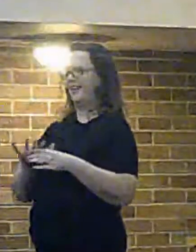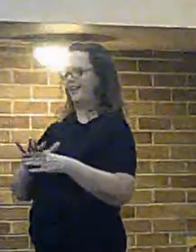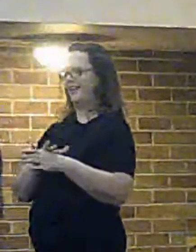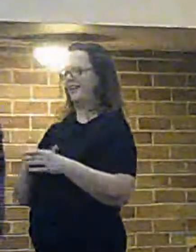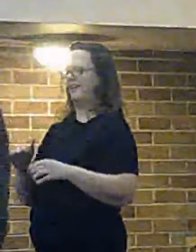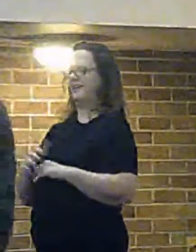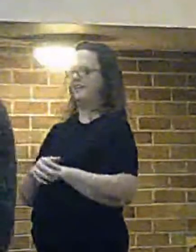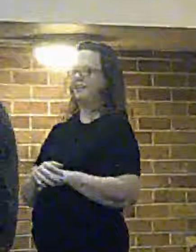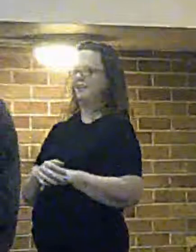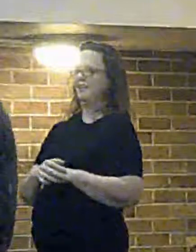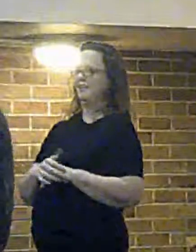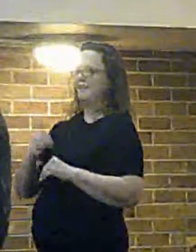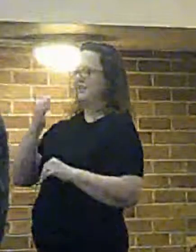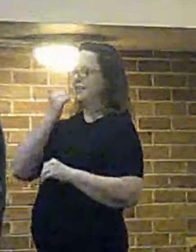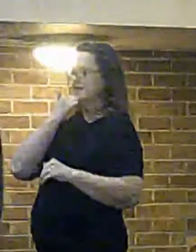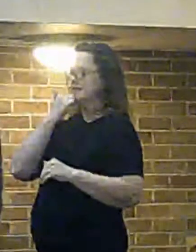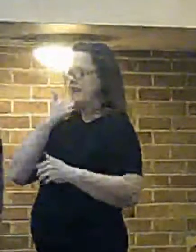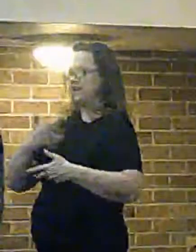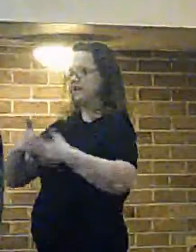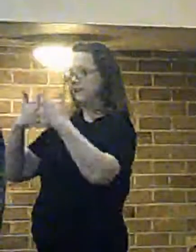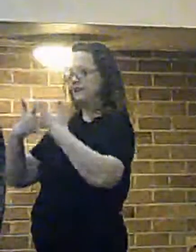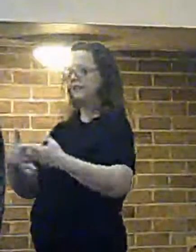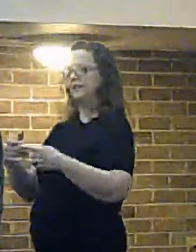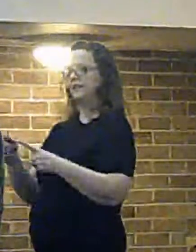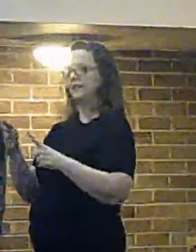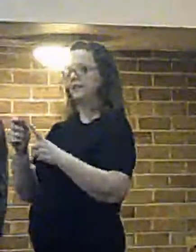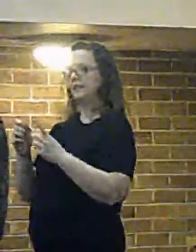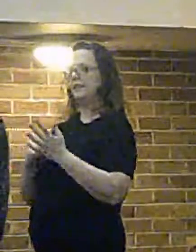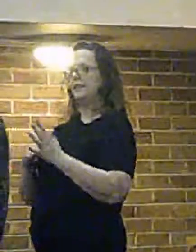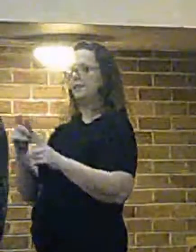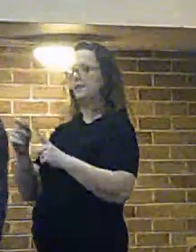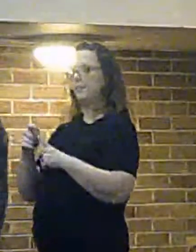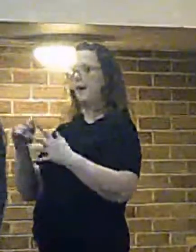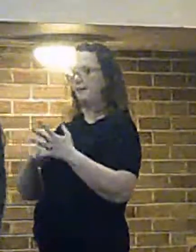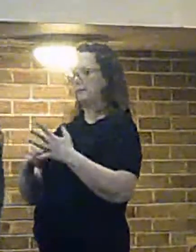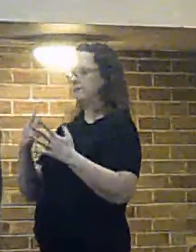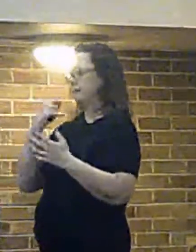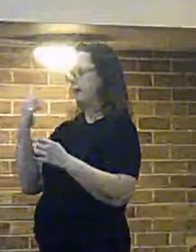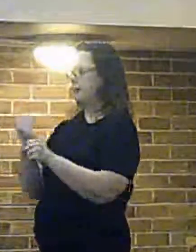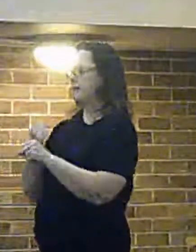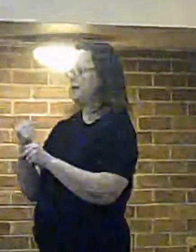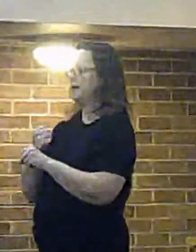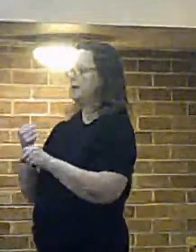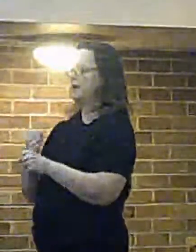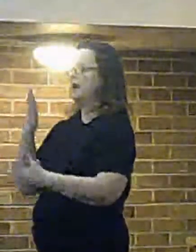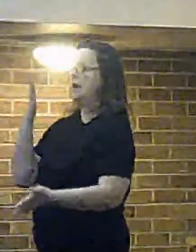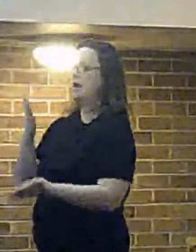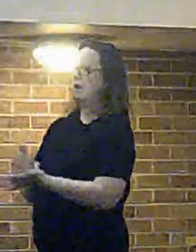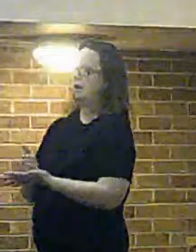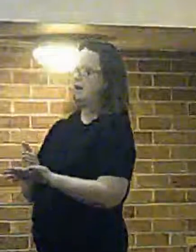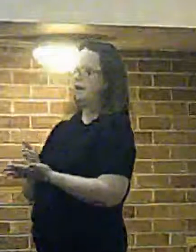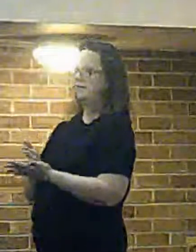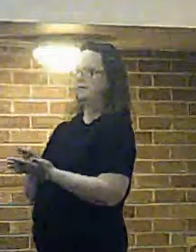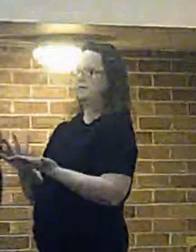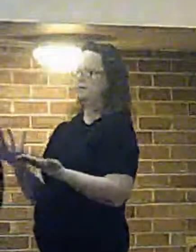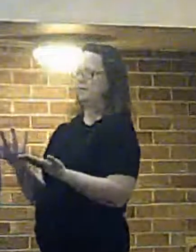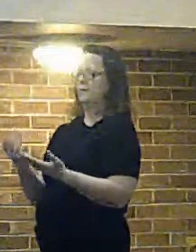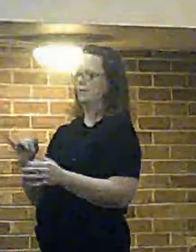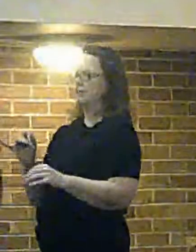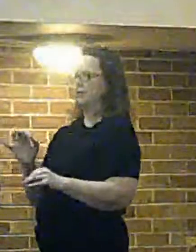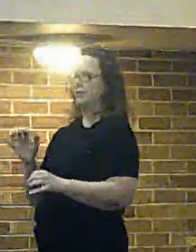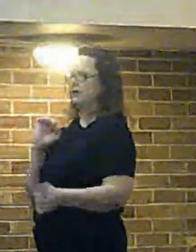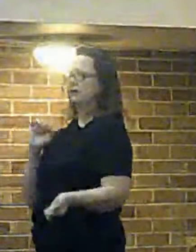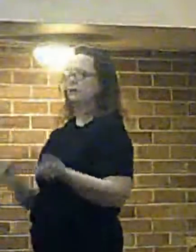that we can produce and the maps that we can produce. Because it is the reality, and nothing's going to change that.